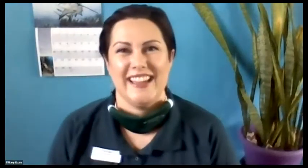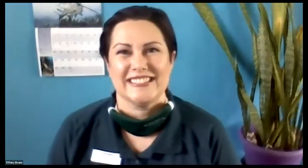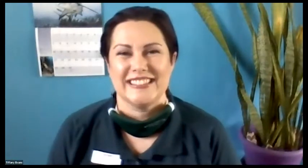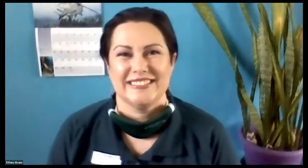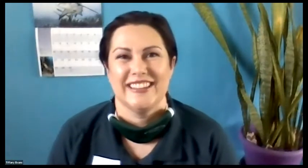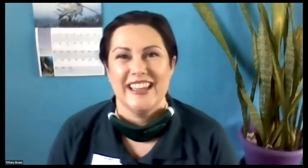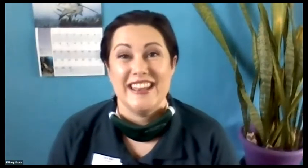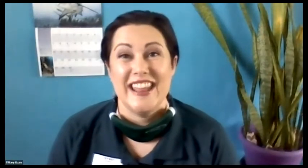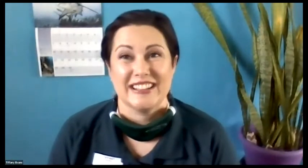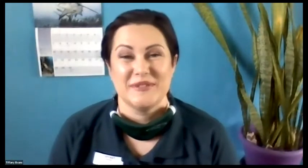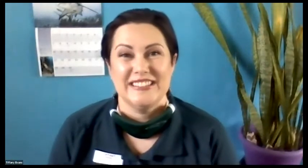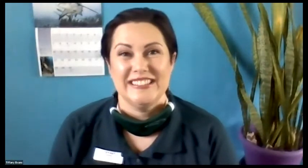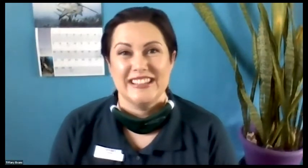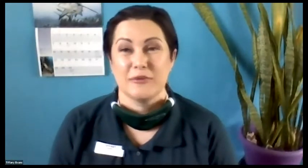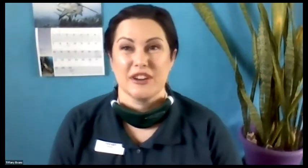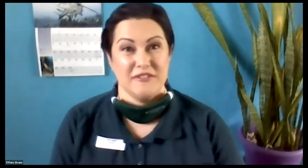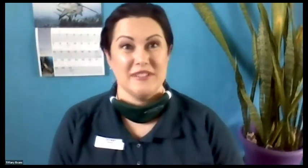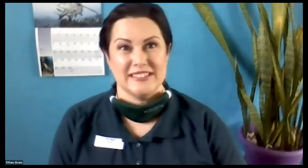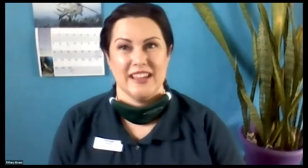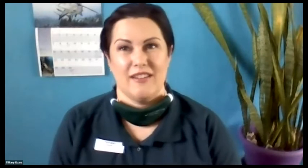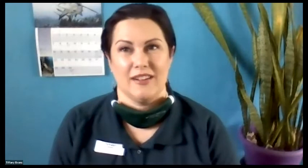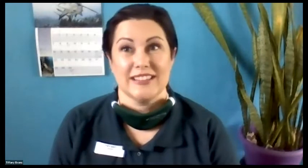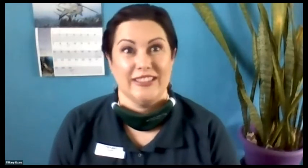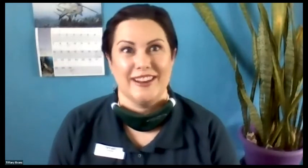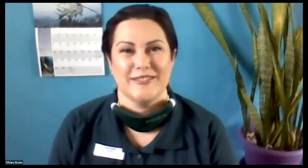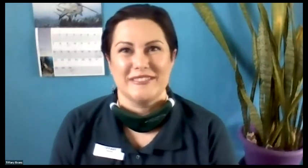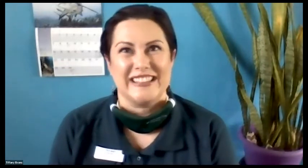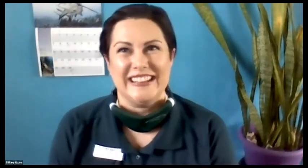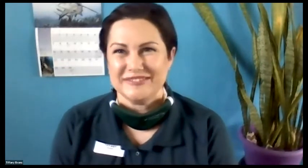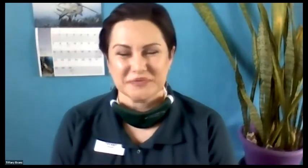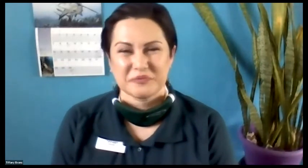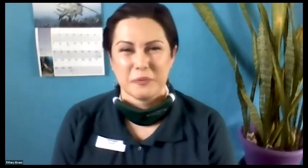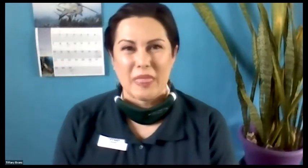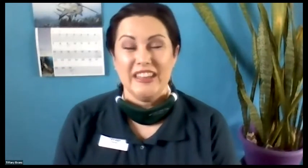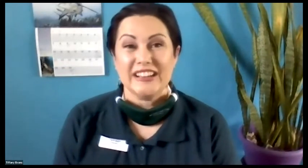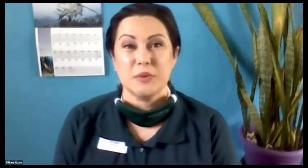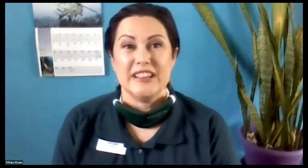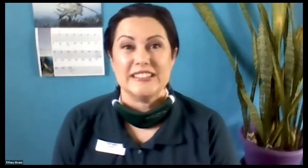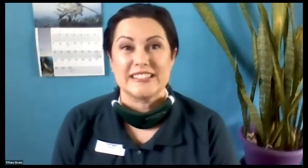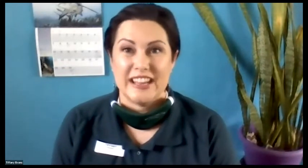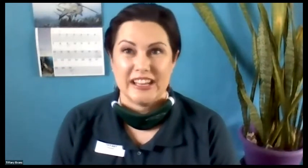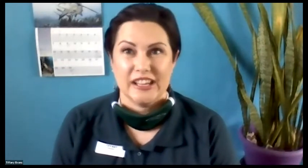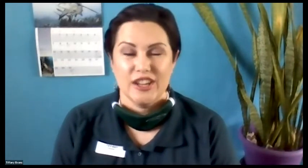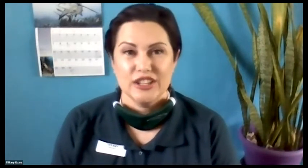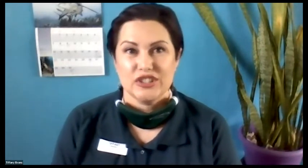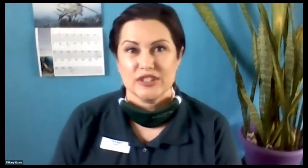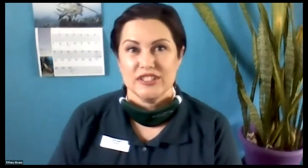Excellent. Next one, and we're going to review these again all because I have a lot of them. I'm excited. The next one is snake. So similar